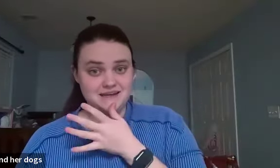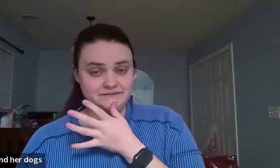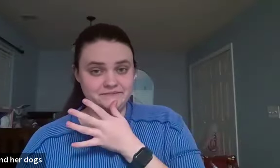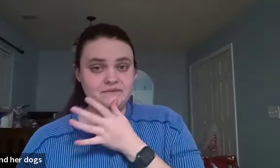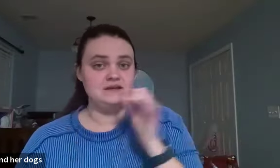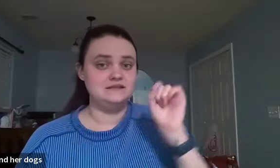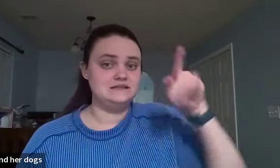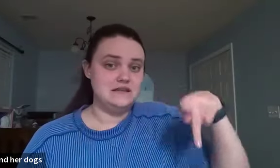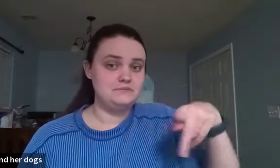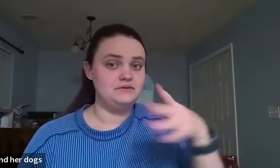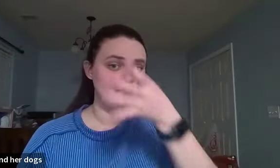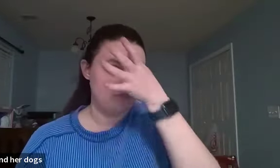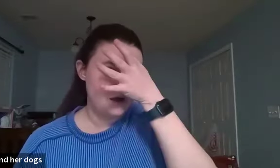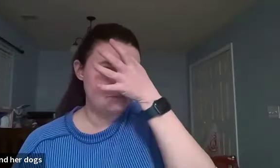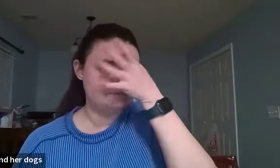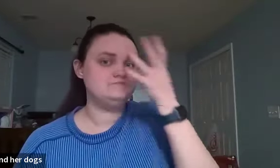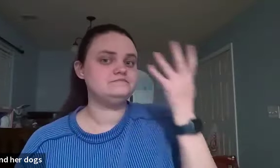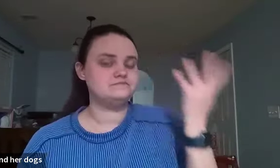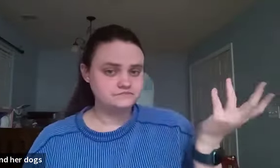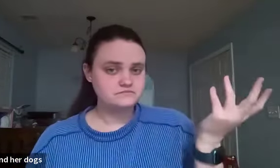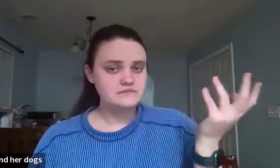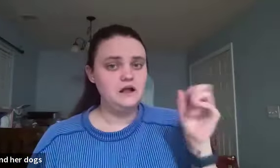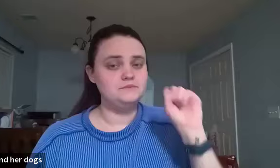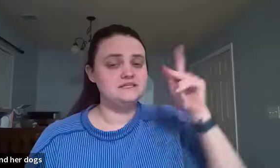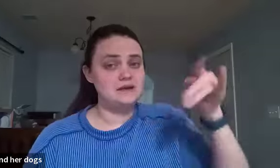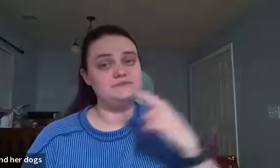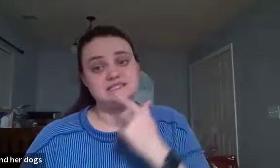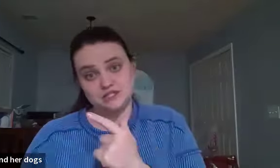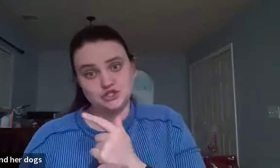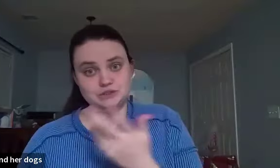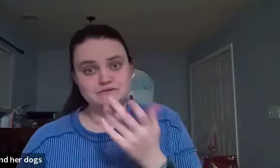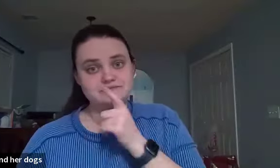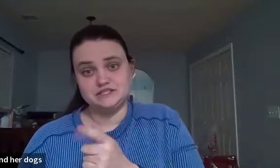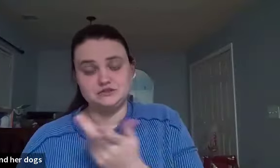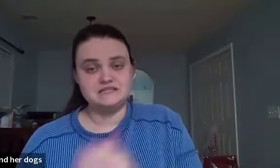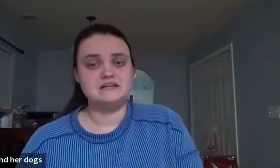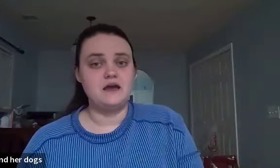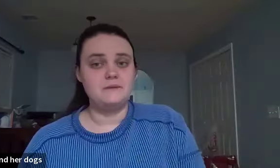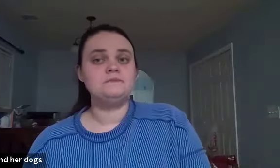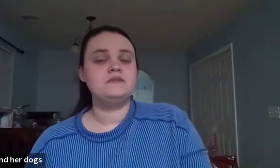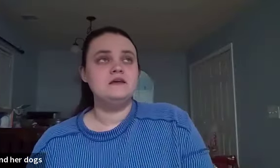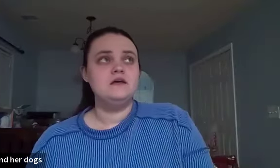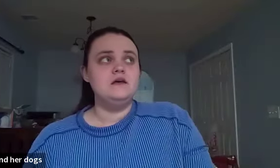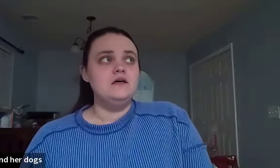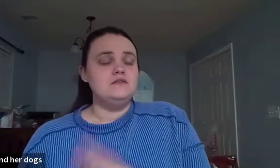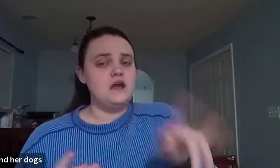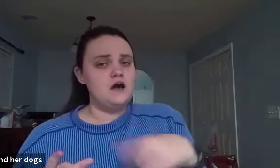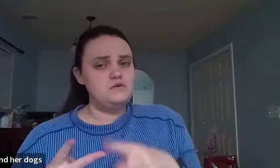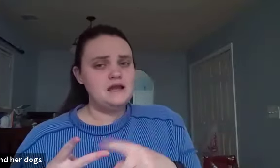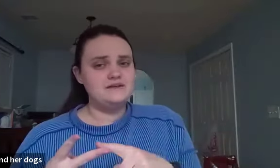dad, step mom, step sister, things like that. The other way